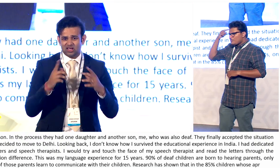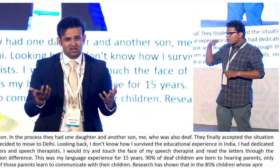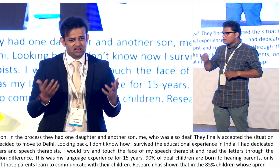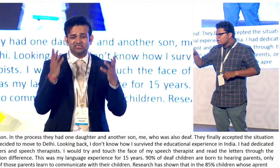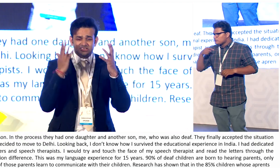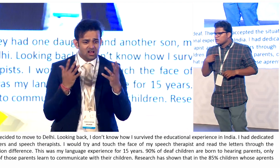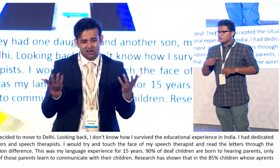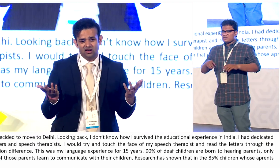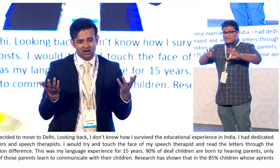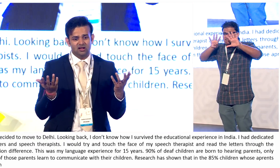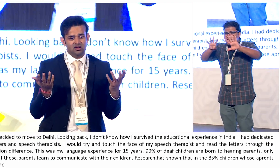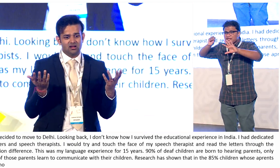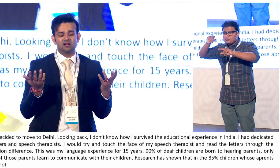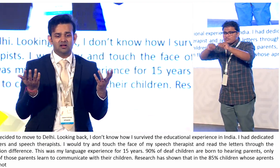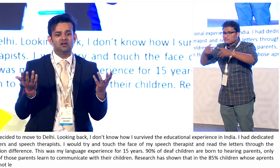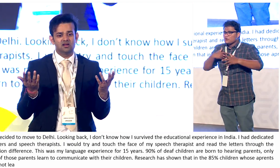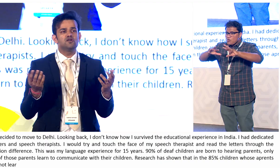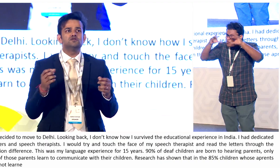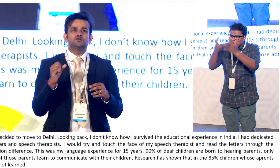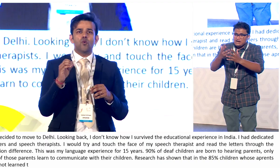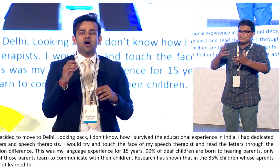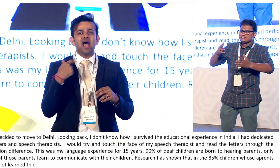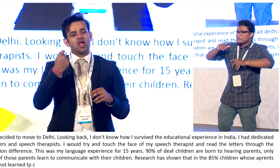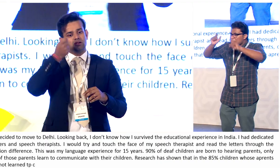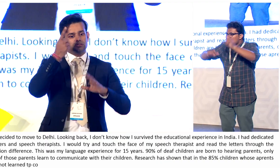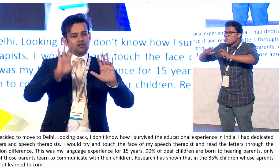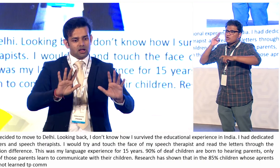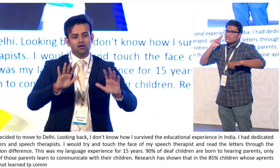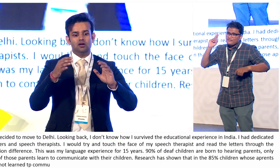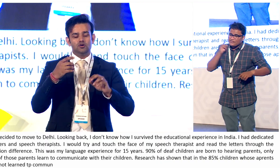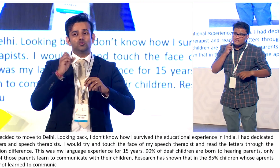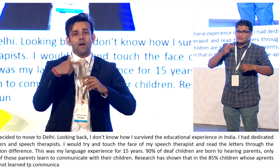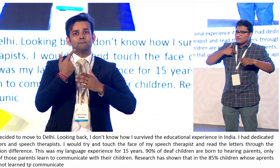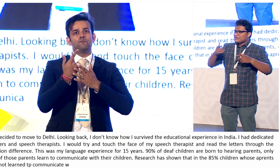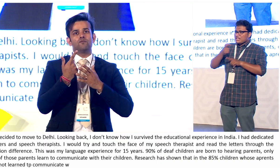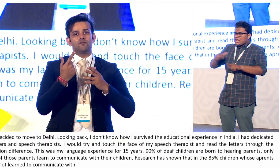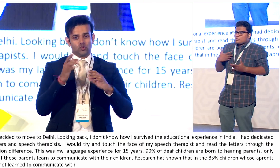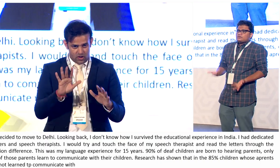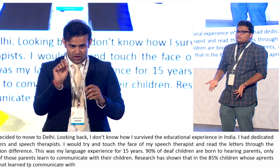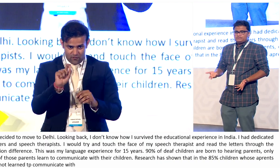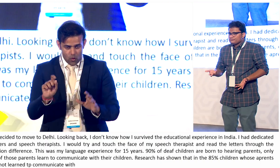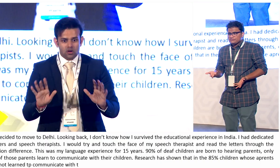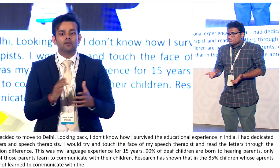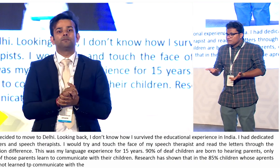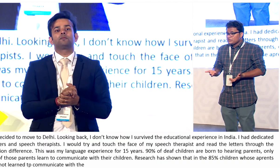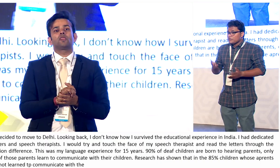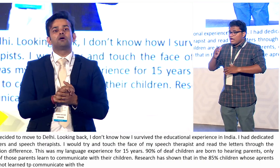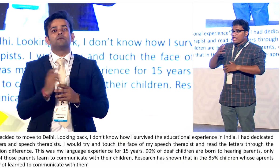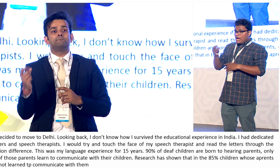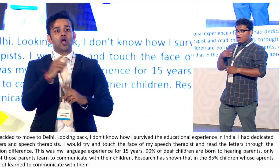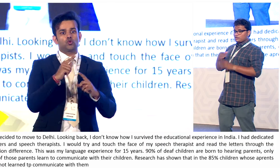about 90% worldwide of deaf people who are behind in language acquisition and